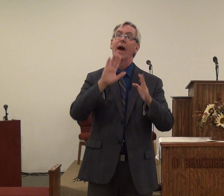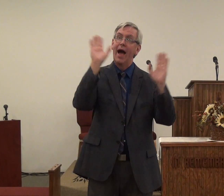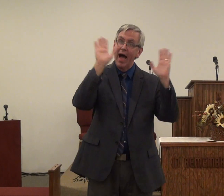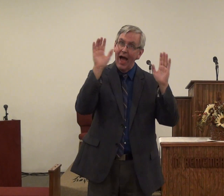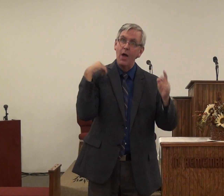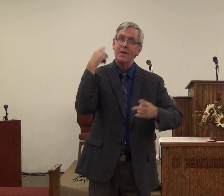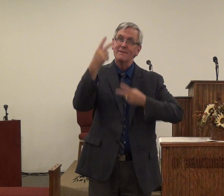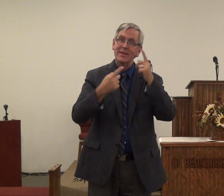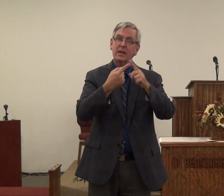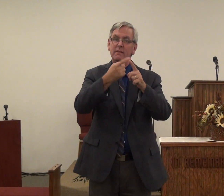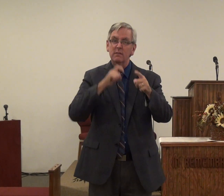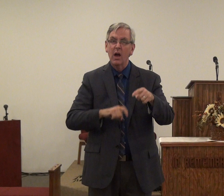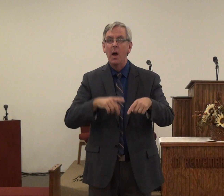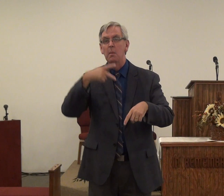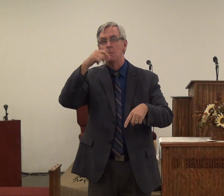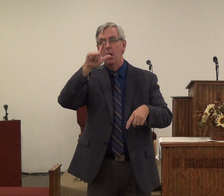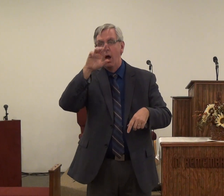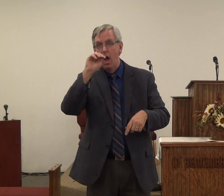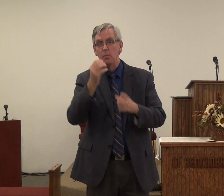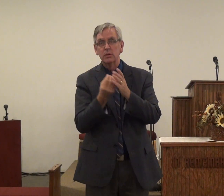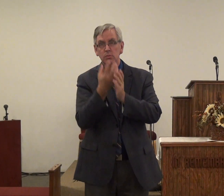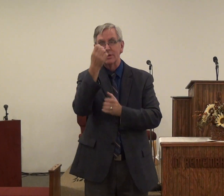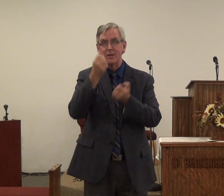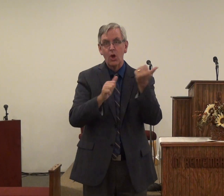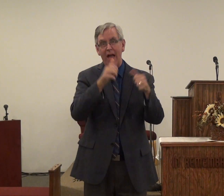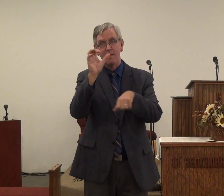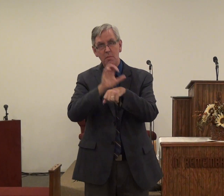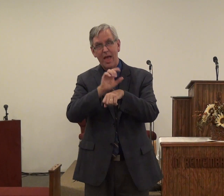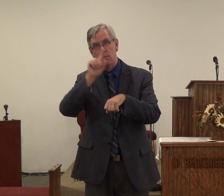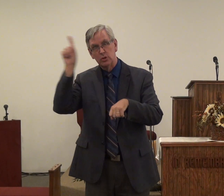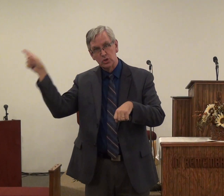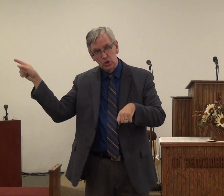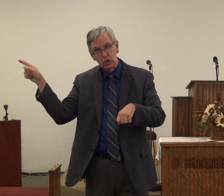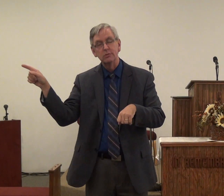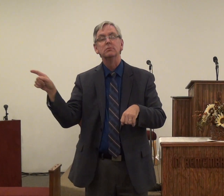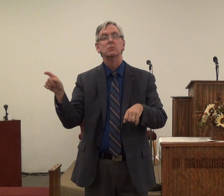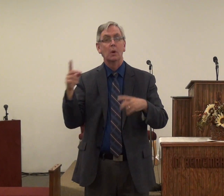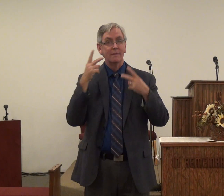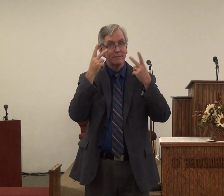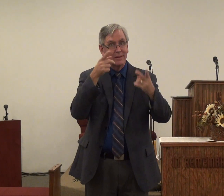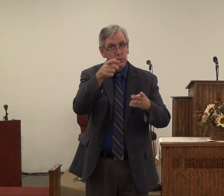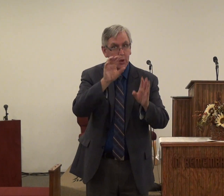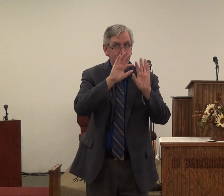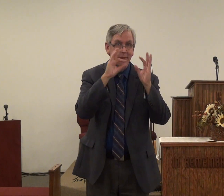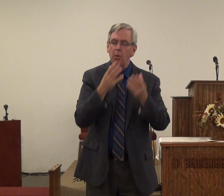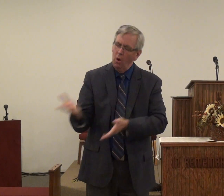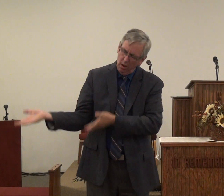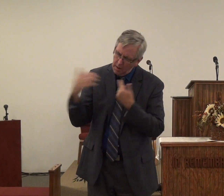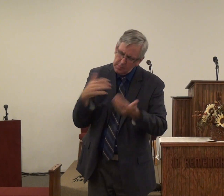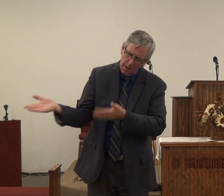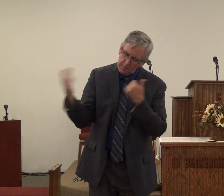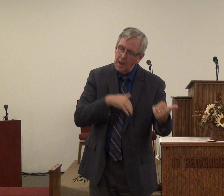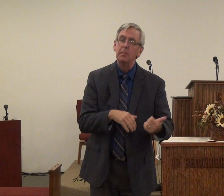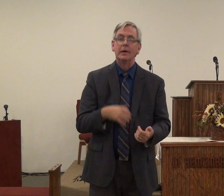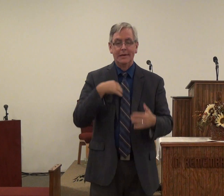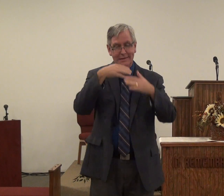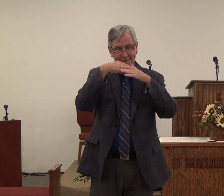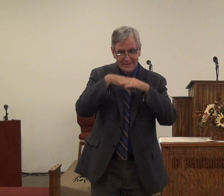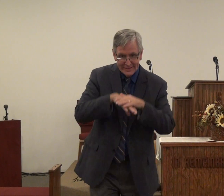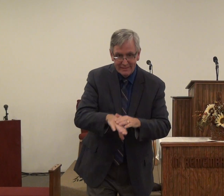teacher, Fred, and we introduced ourselves from Palm Springs Drive Baptist Church and asked if we could visit. And they invited us